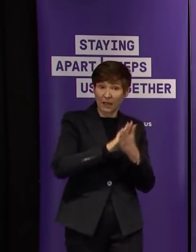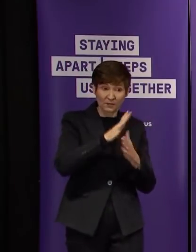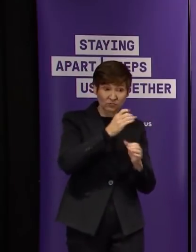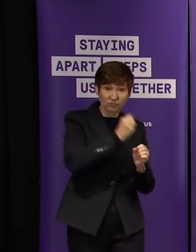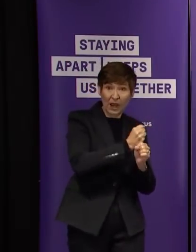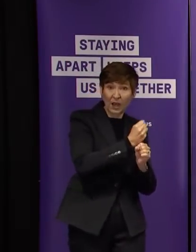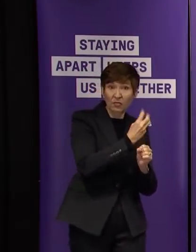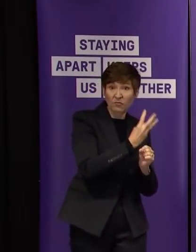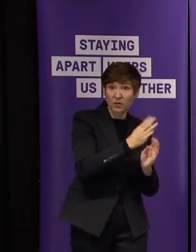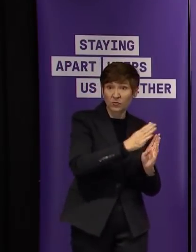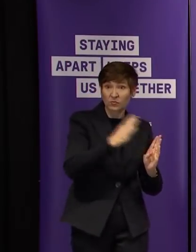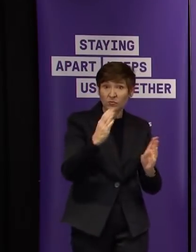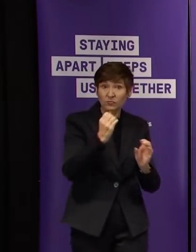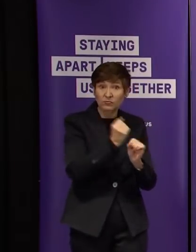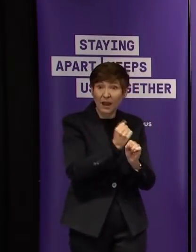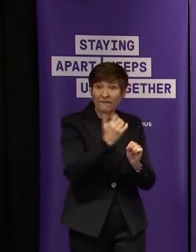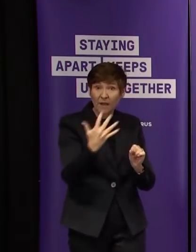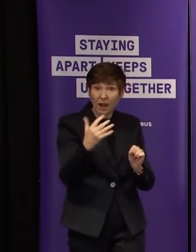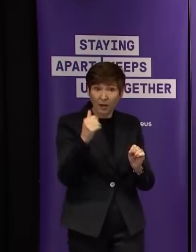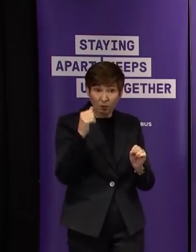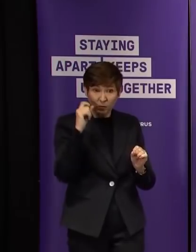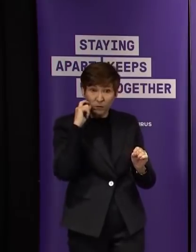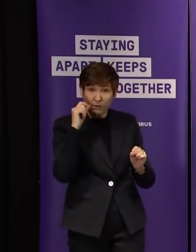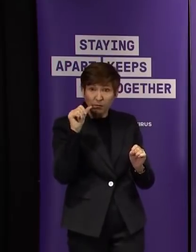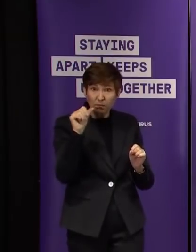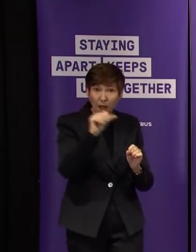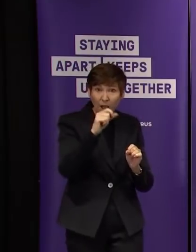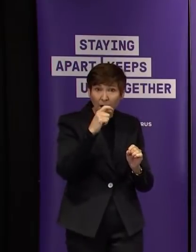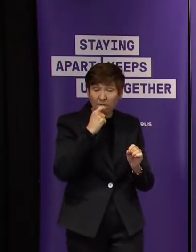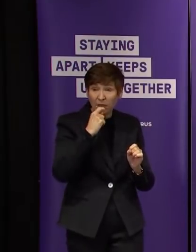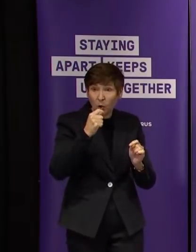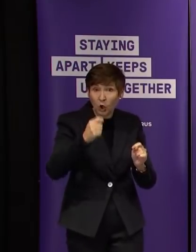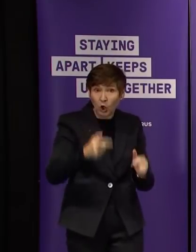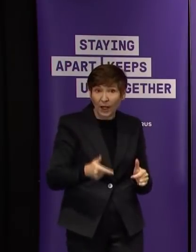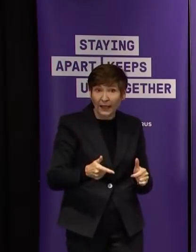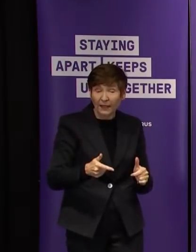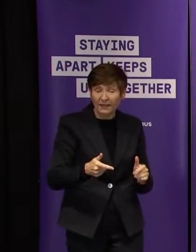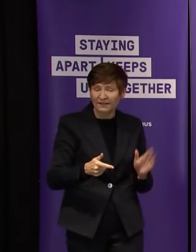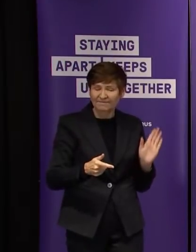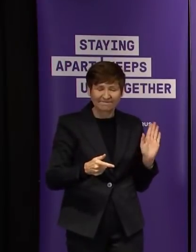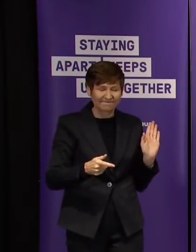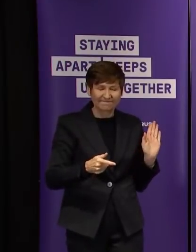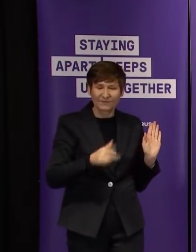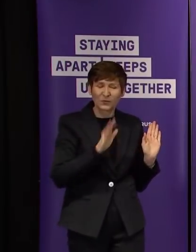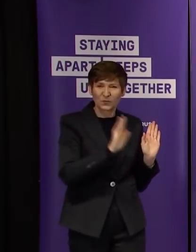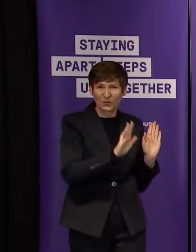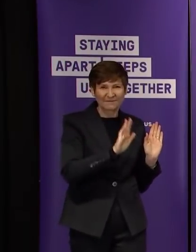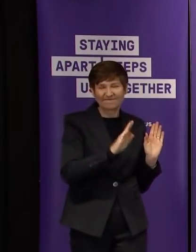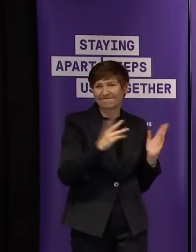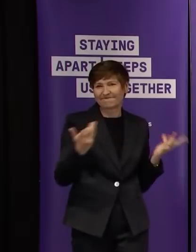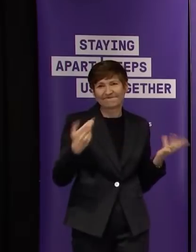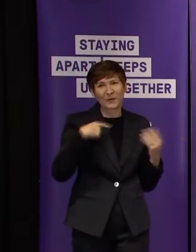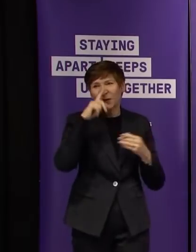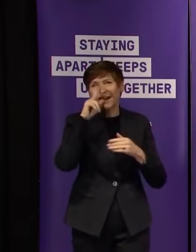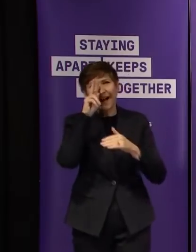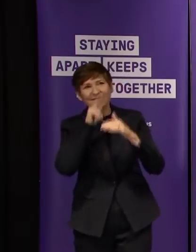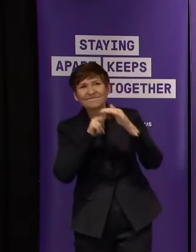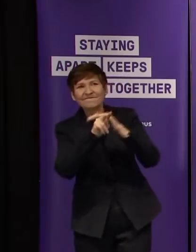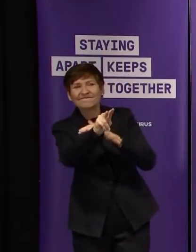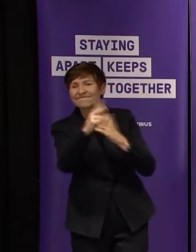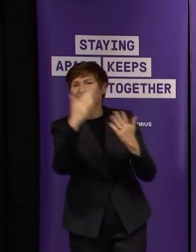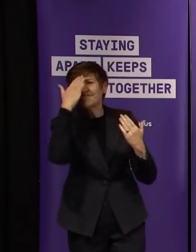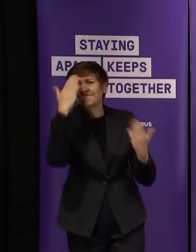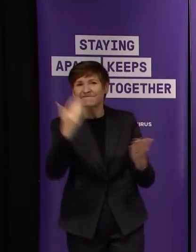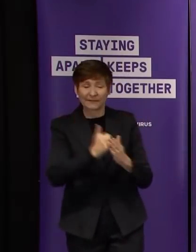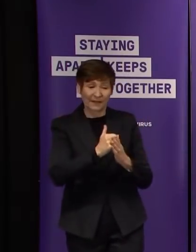the rest of the. I don't want to speculate. All we can announce with confidence today, P2